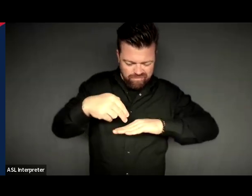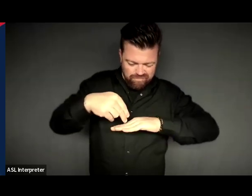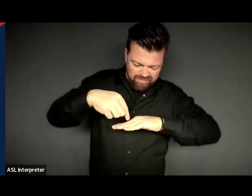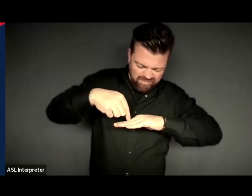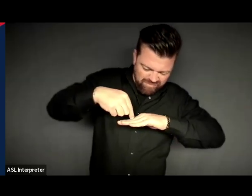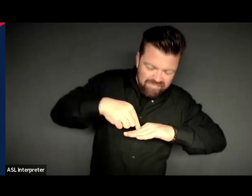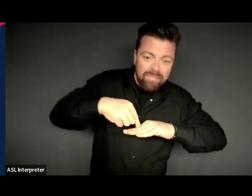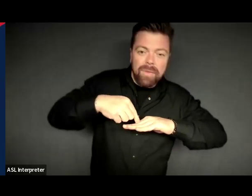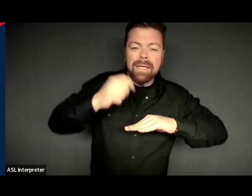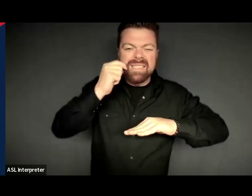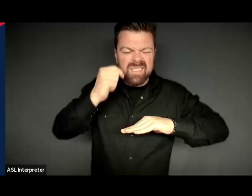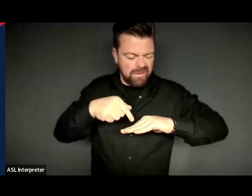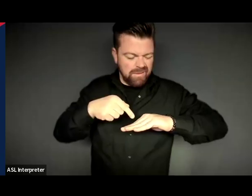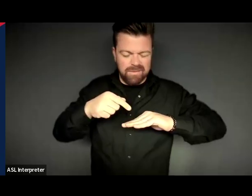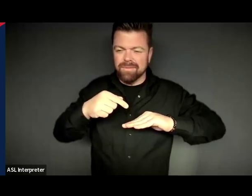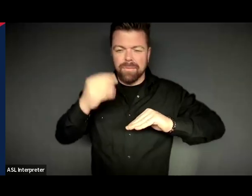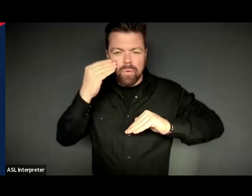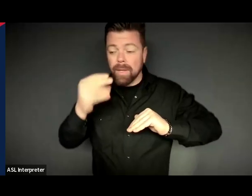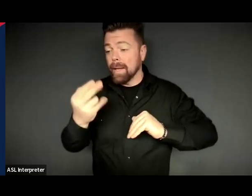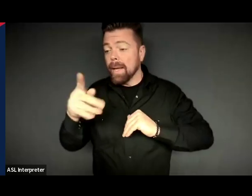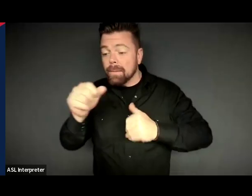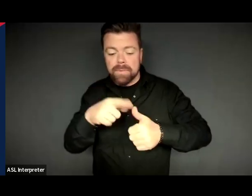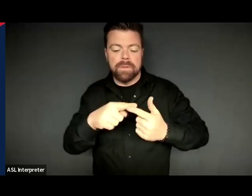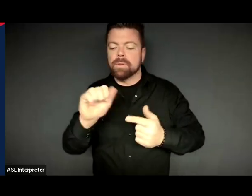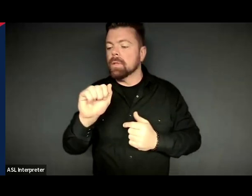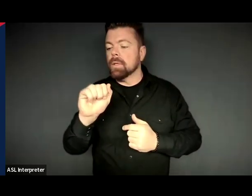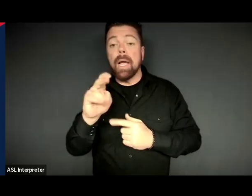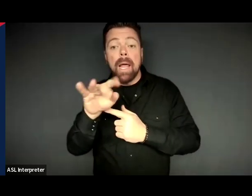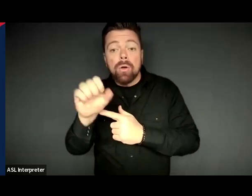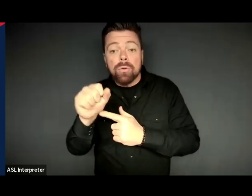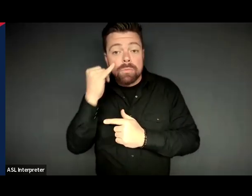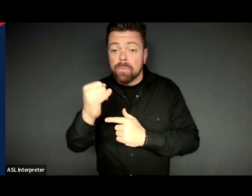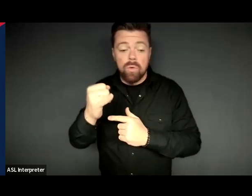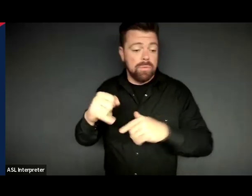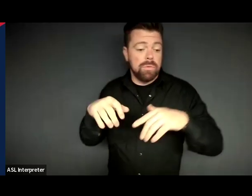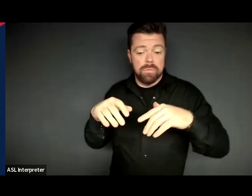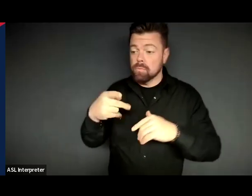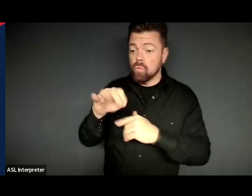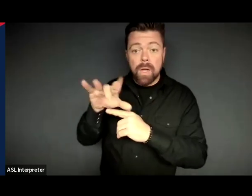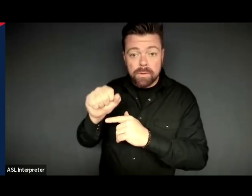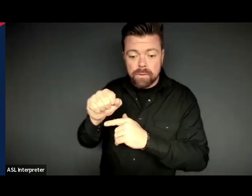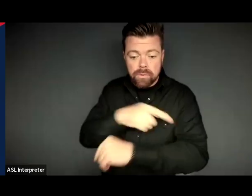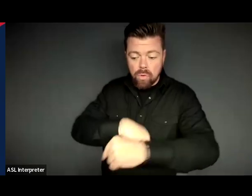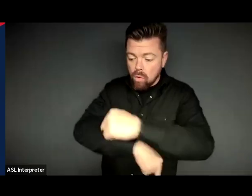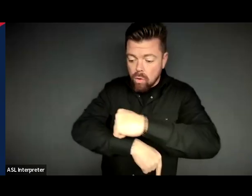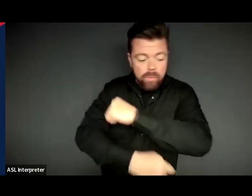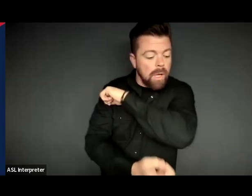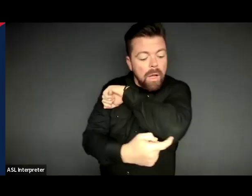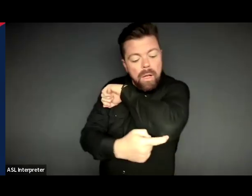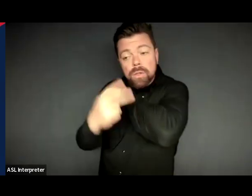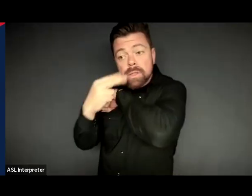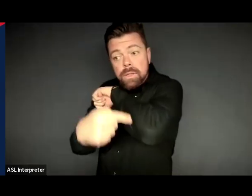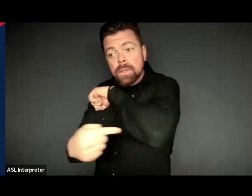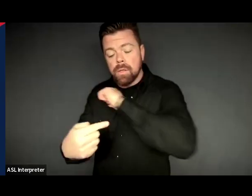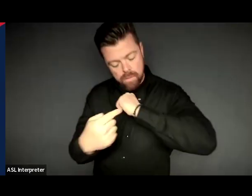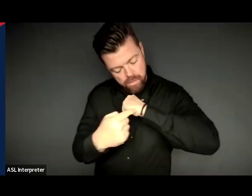your ankles, but if you have paralysis of the arms, you can get them in the elbows. You've got a little bone that's prominent here. You can see